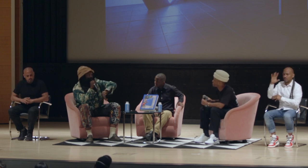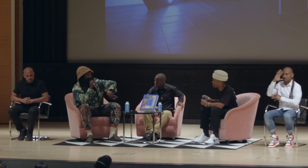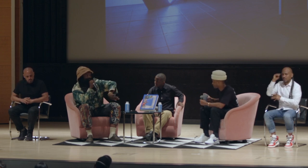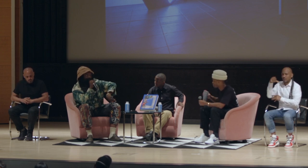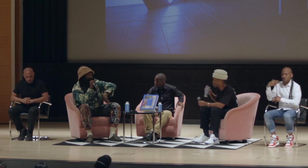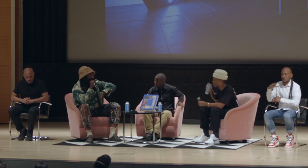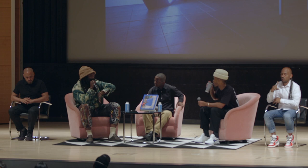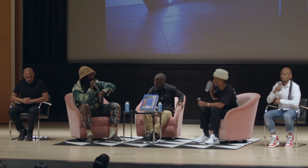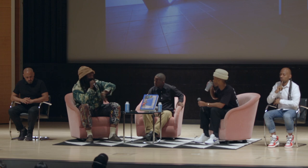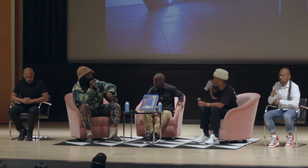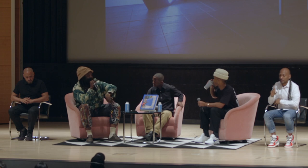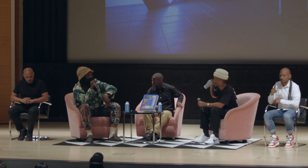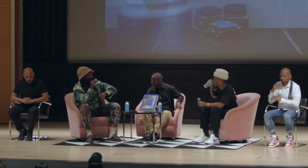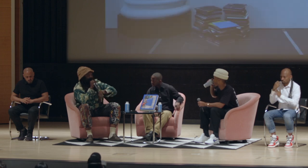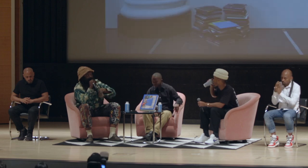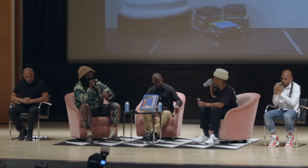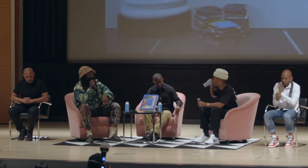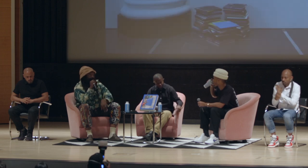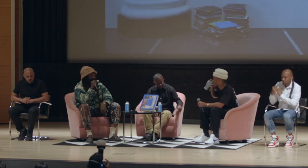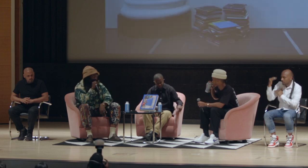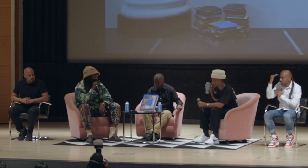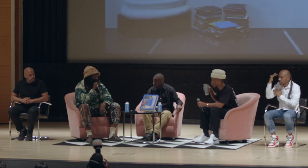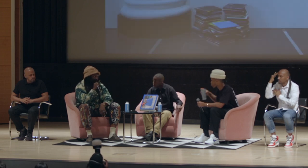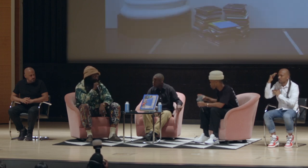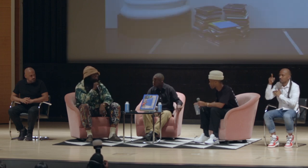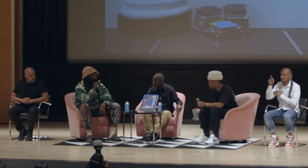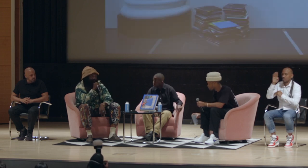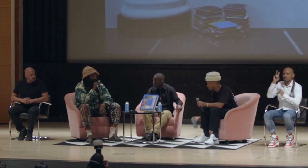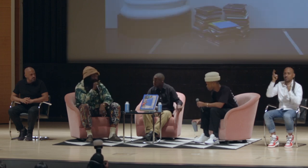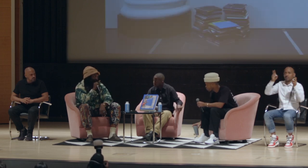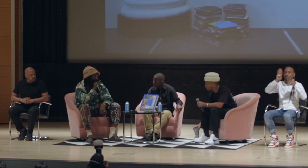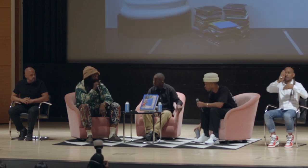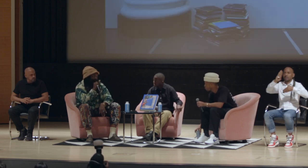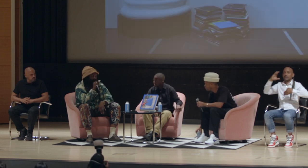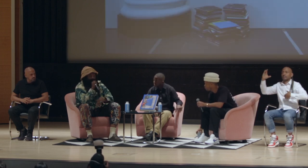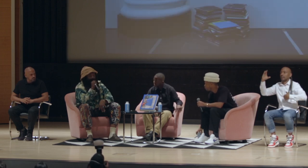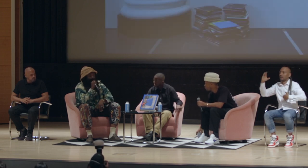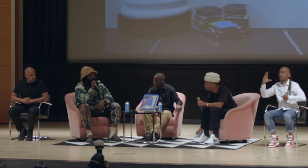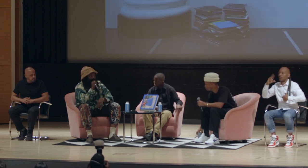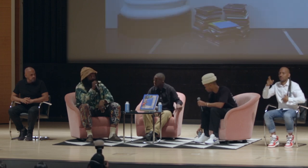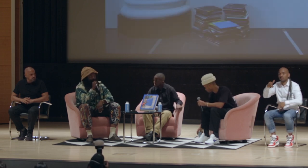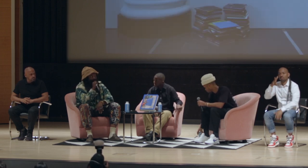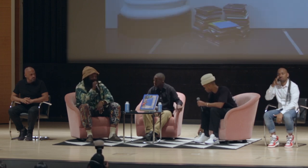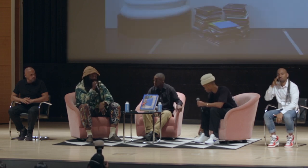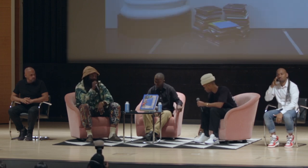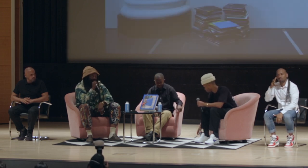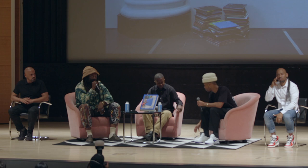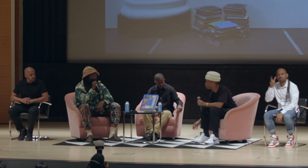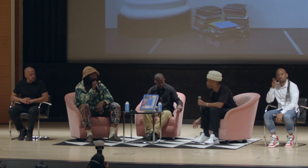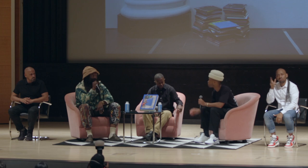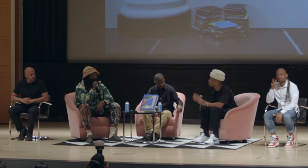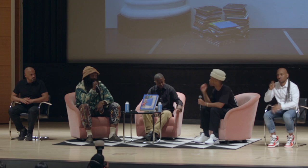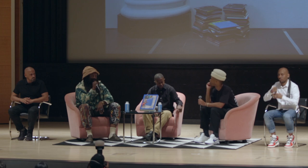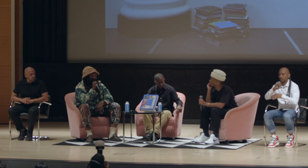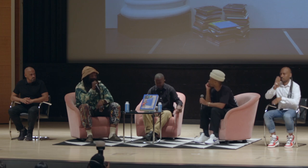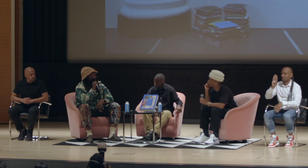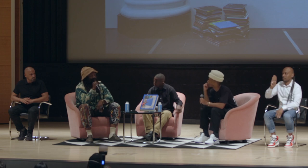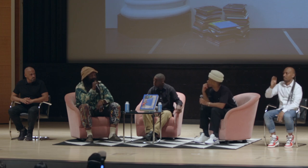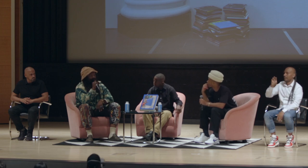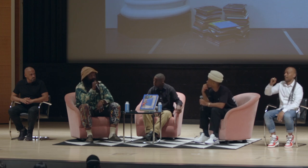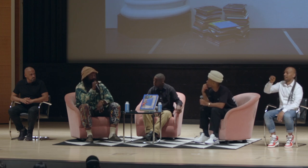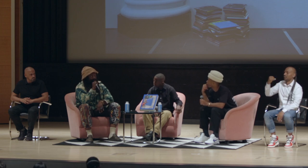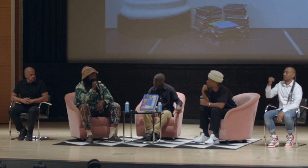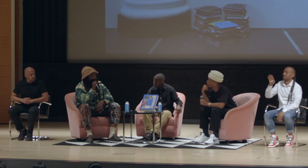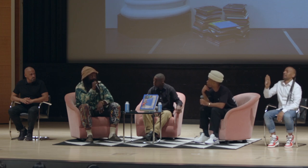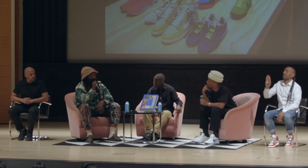Like, this is pre-Gram, pre-anything. You're going on BBC, iPlayer, and listening weekly to Benji B's show. I never